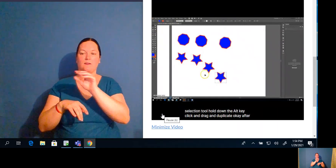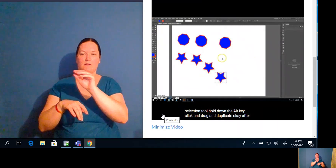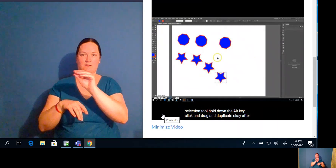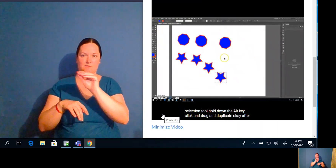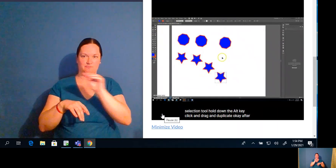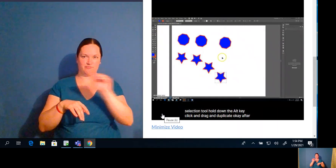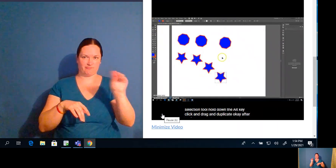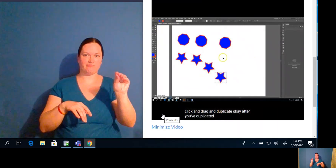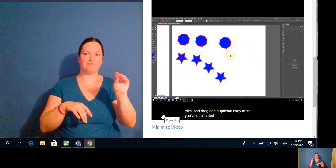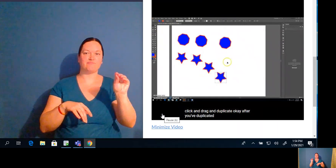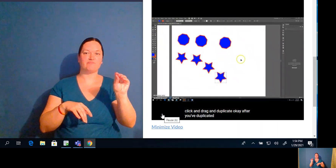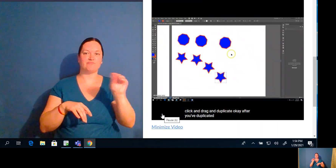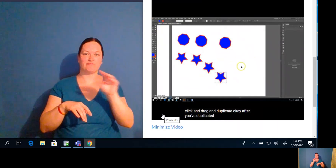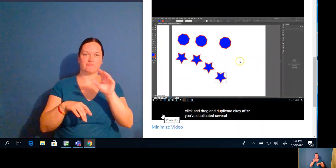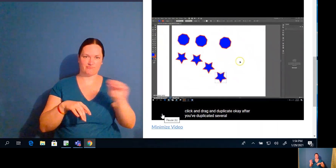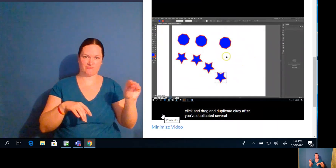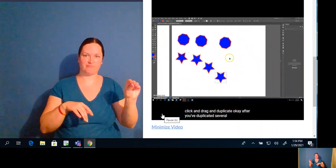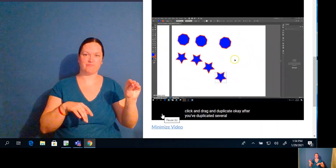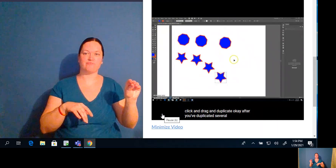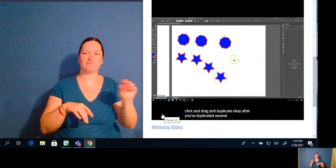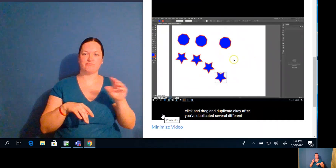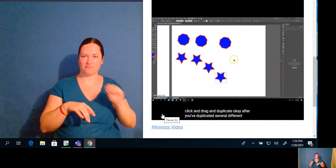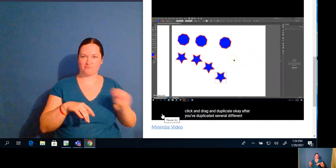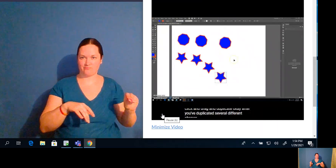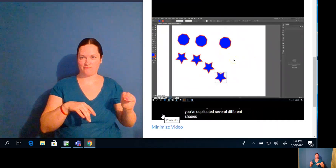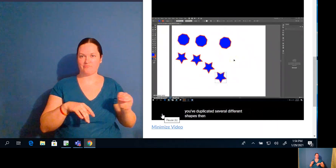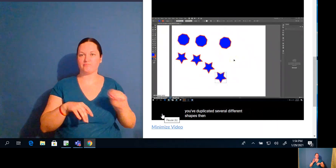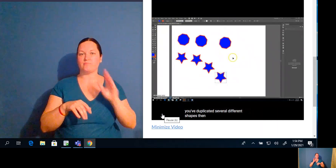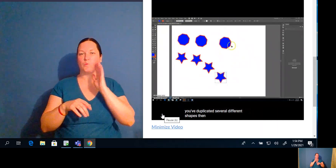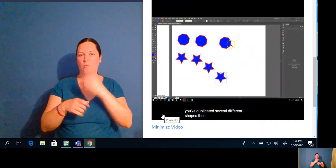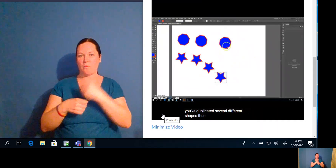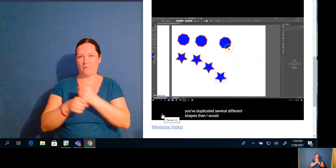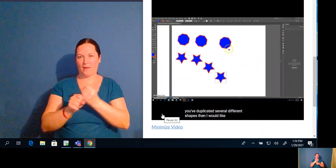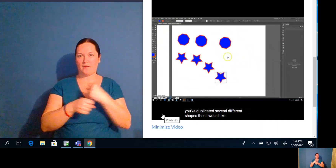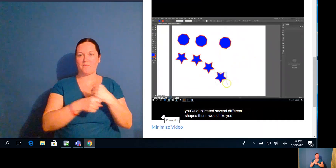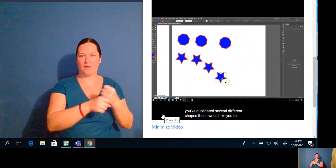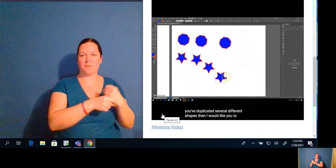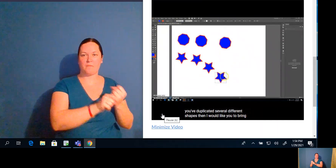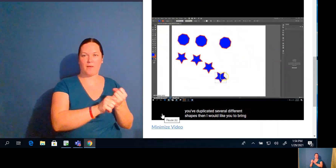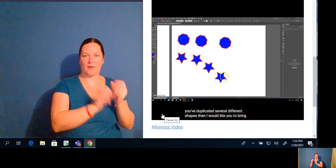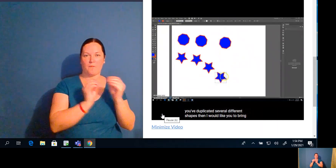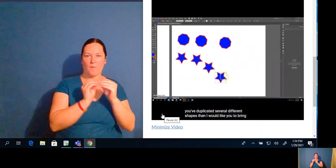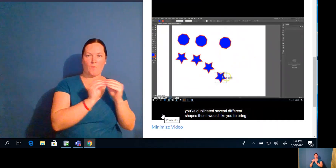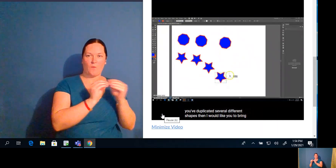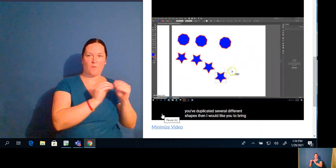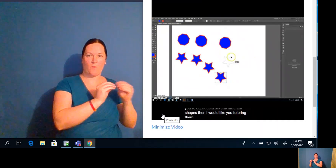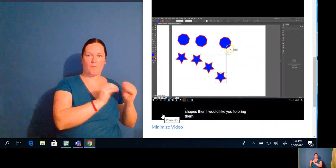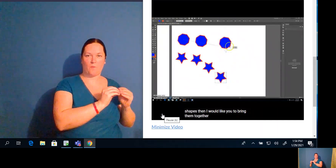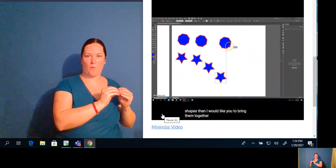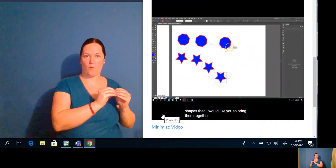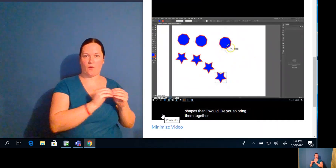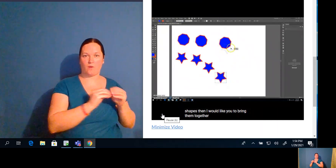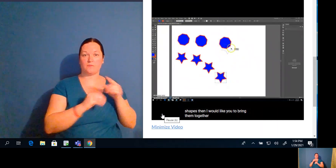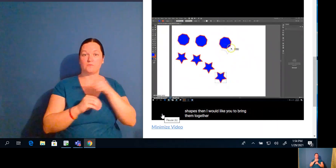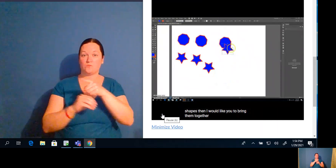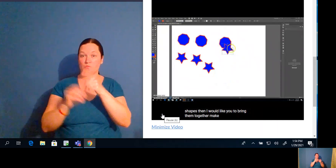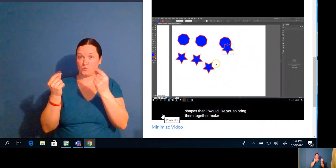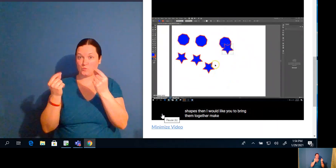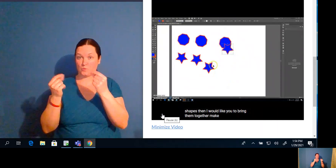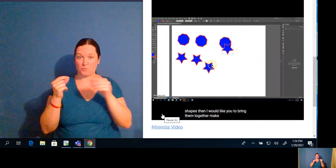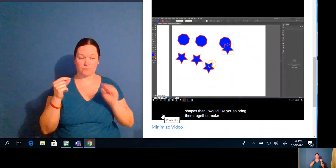Okay. After you've duplicated several different shapes, then I would like you to bring them